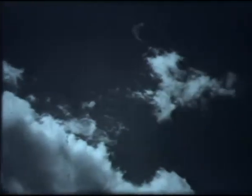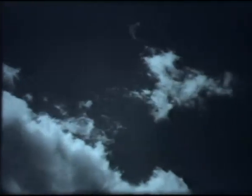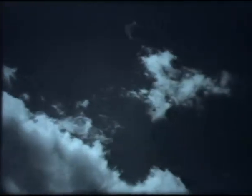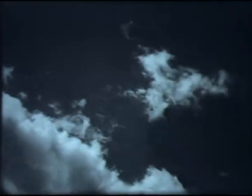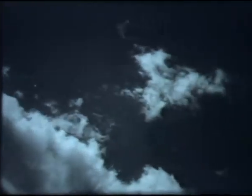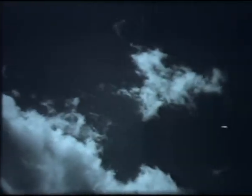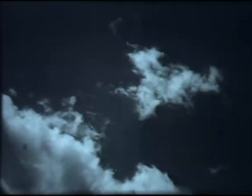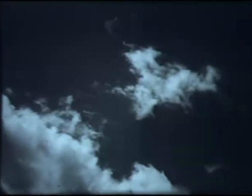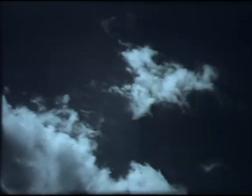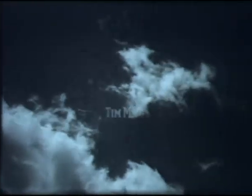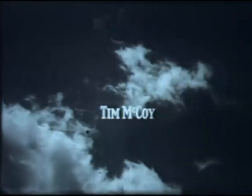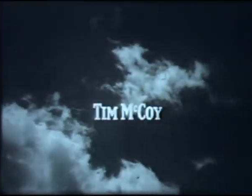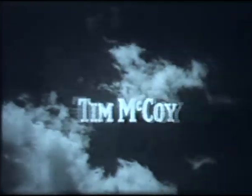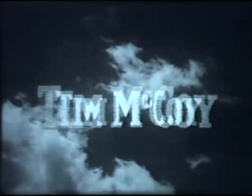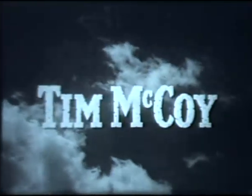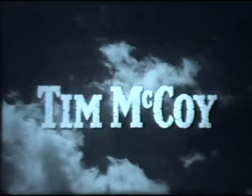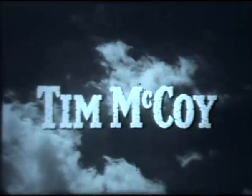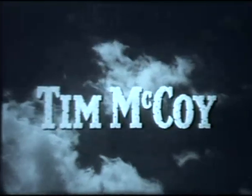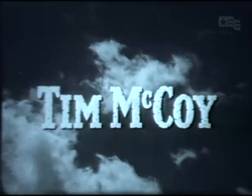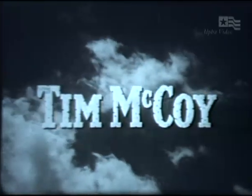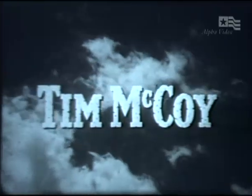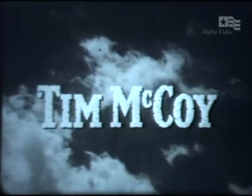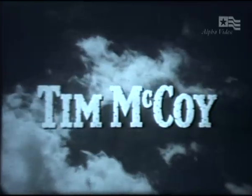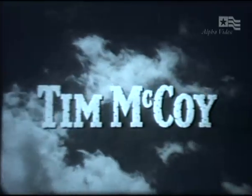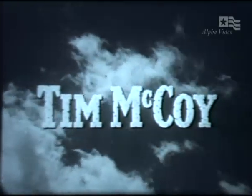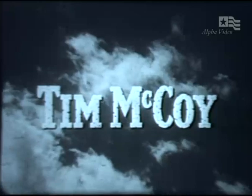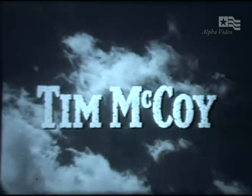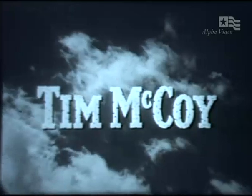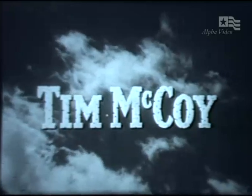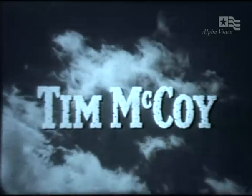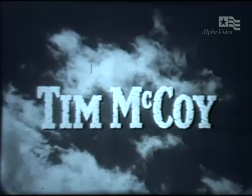Join us for another authentic story of the West when we again meet